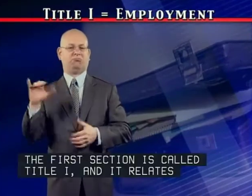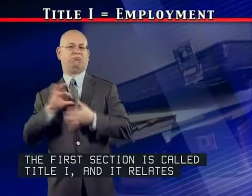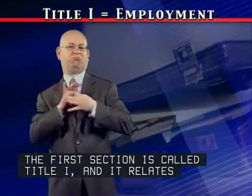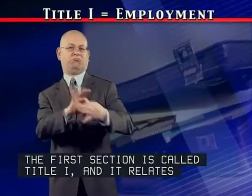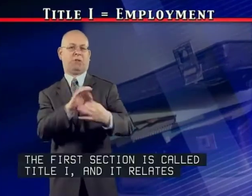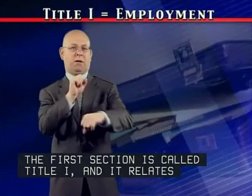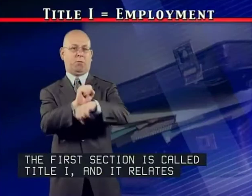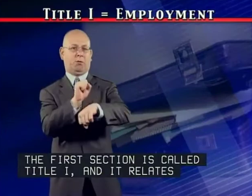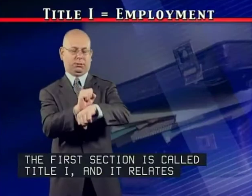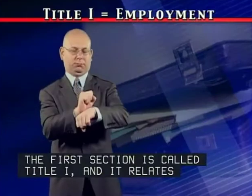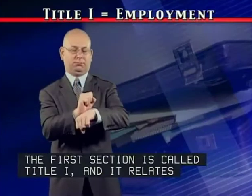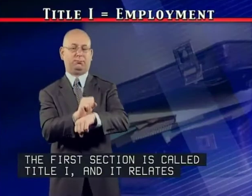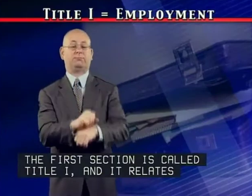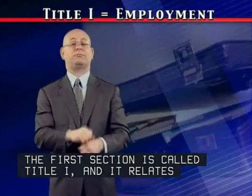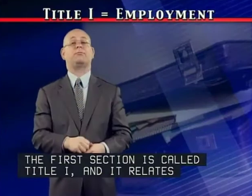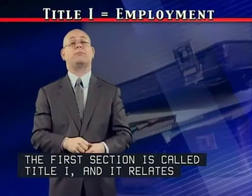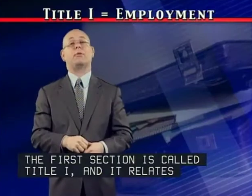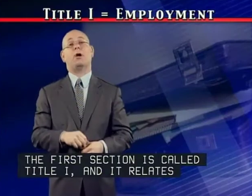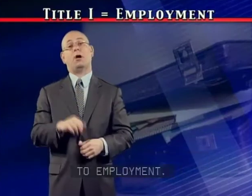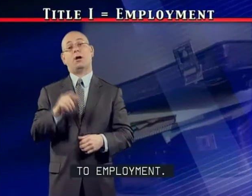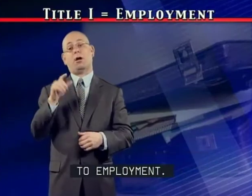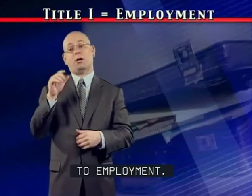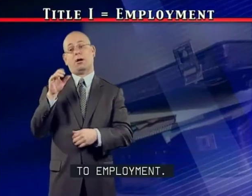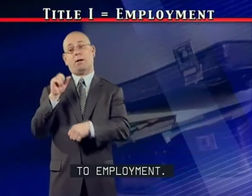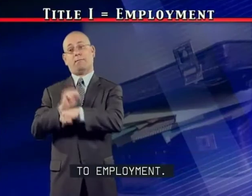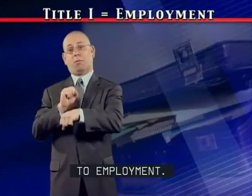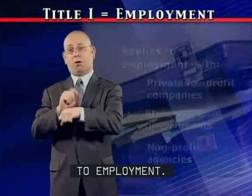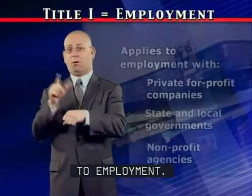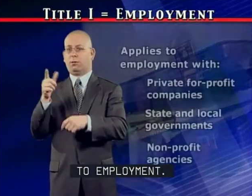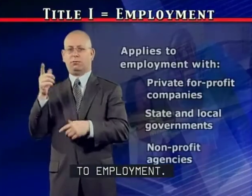The first section is called Title I, and it relates to employment.